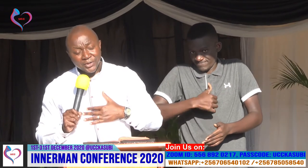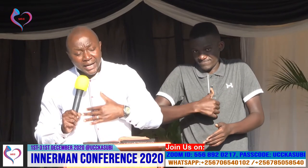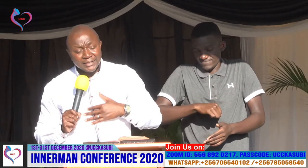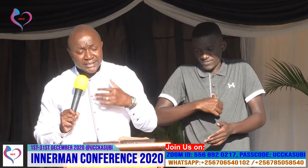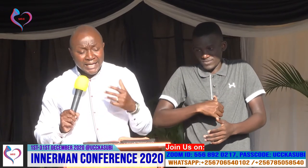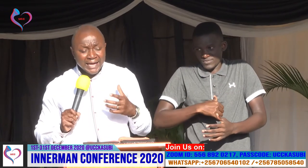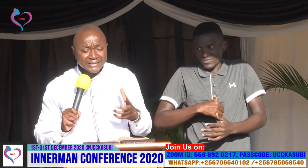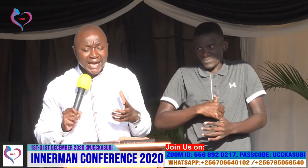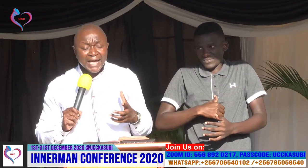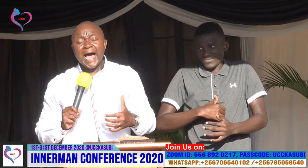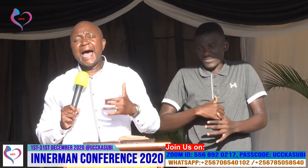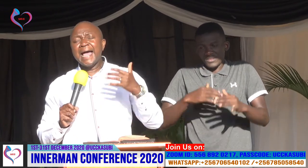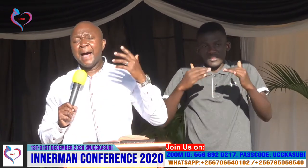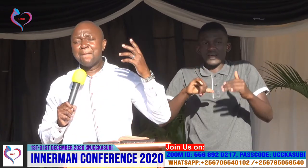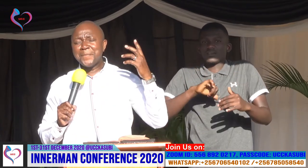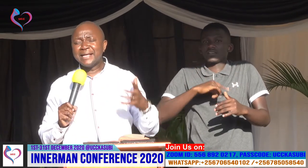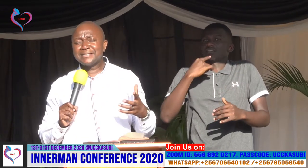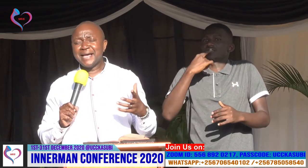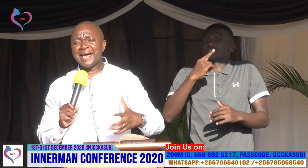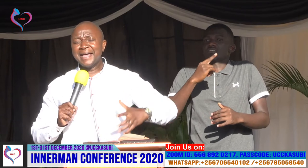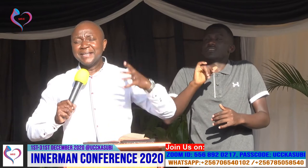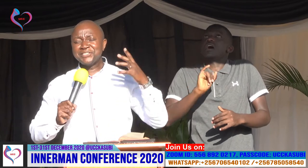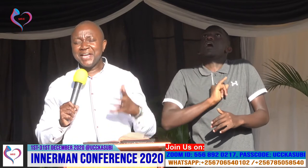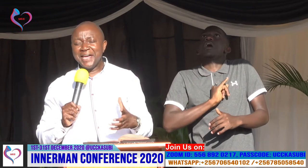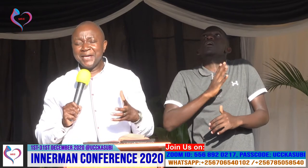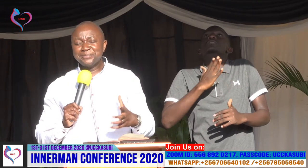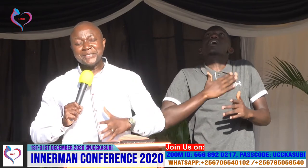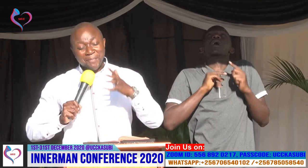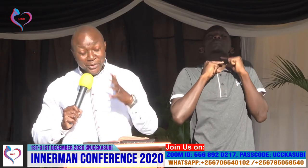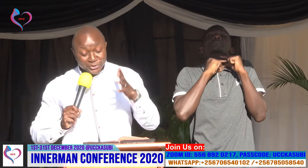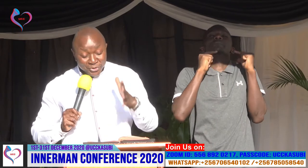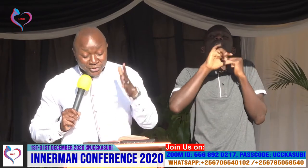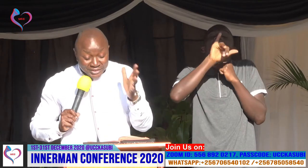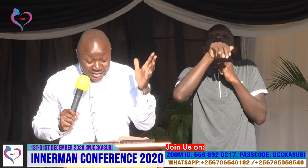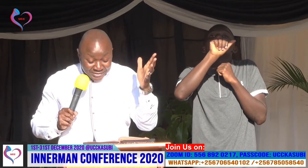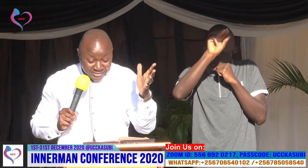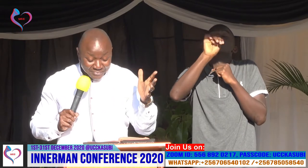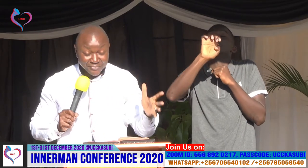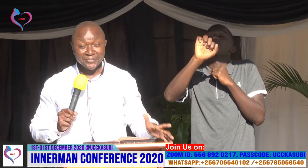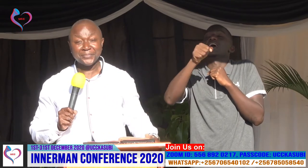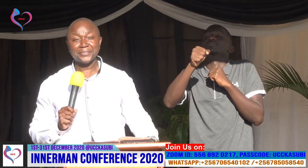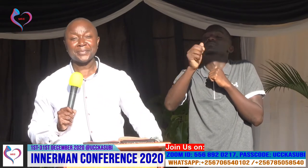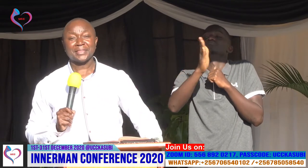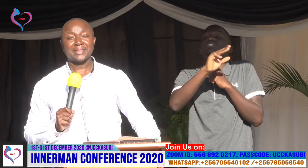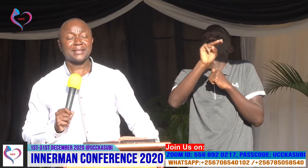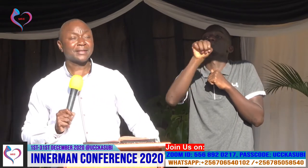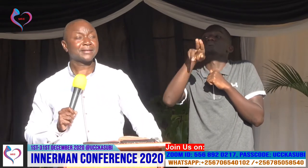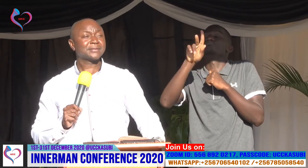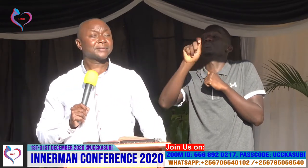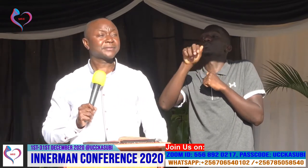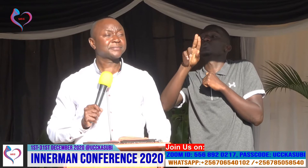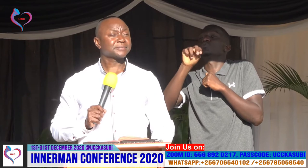And I look at this guy saying, I am Pastor James Mutunzi. Katinga ntunyo msajo nagamba